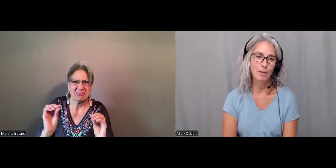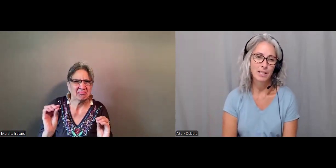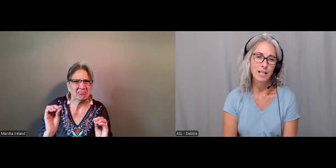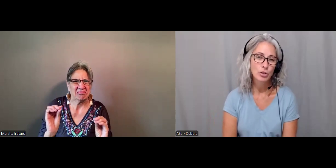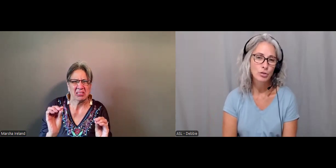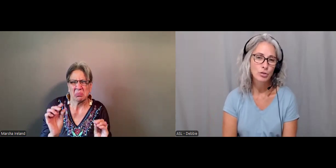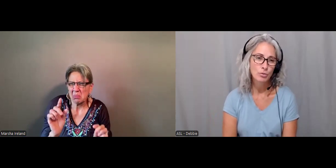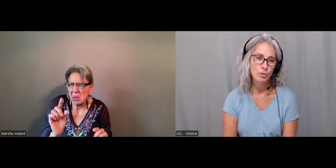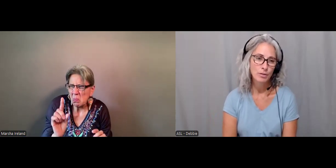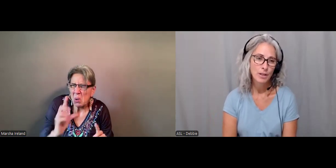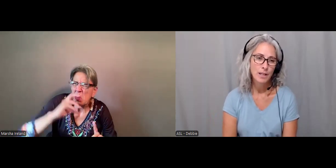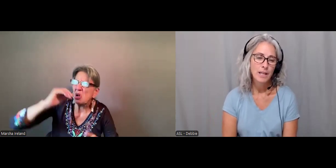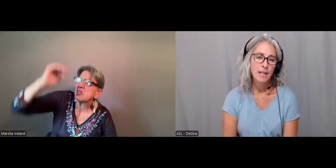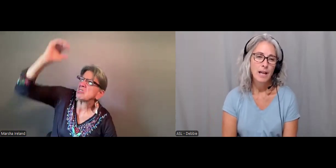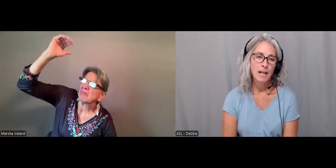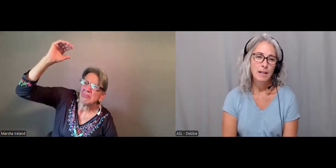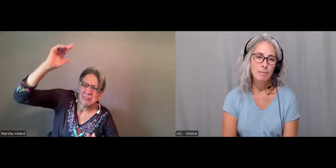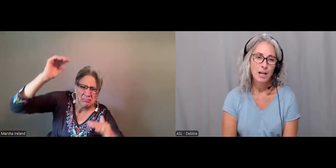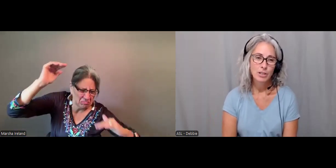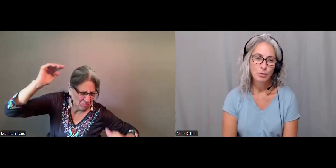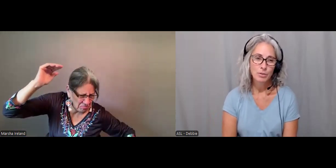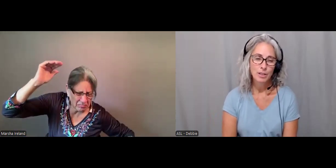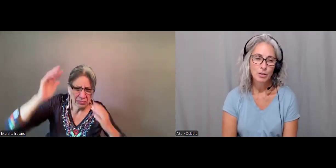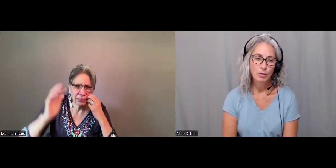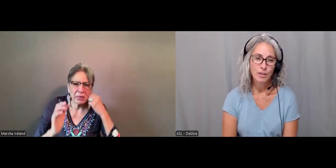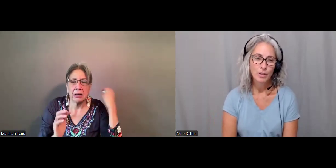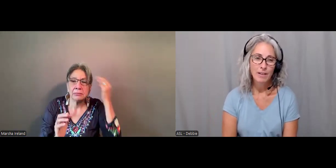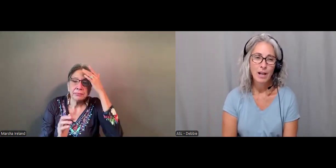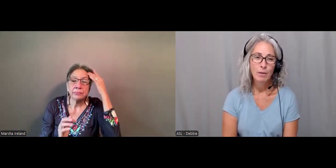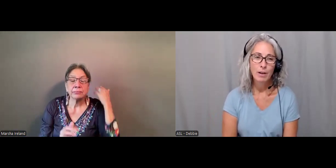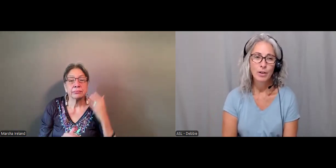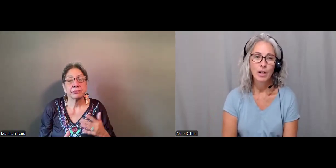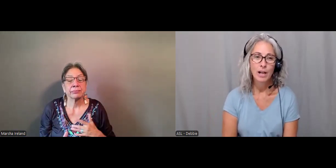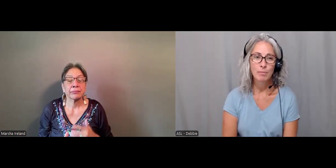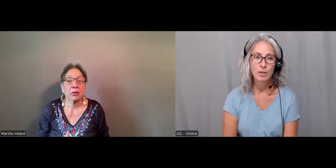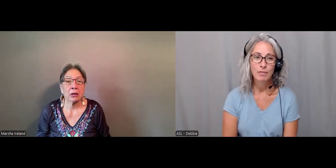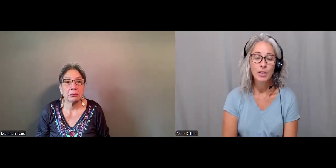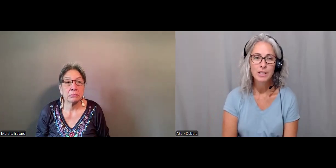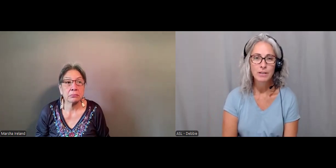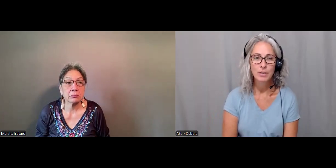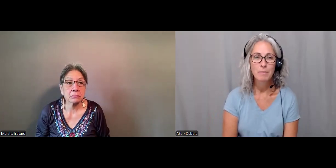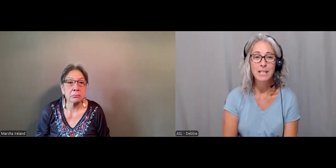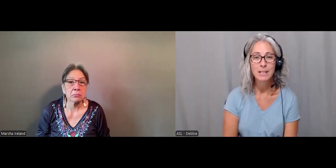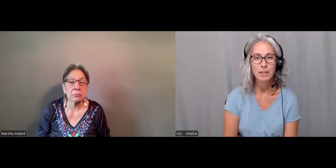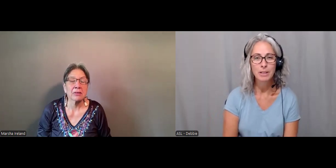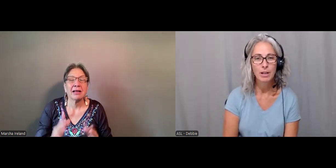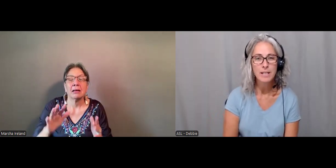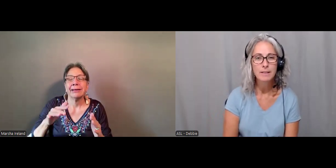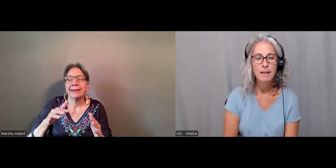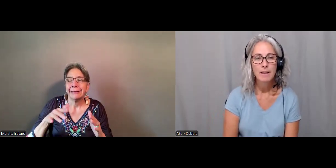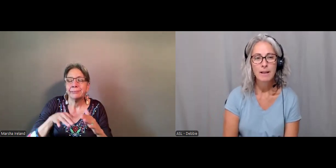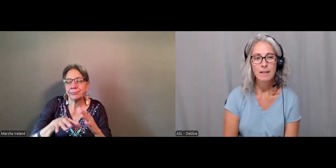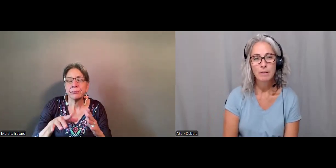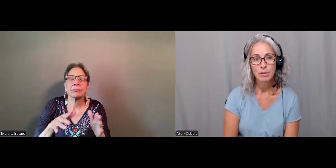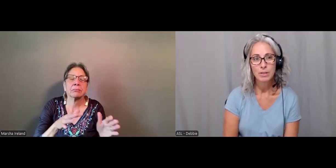a residential school. My school was the School for the Deaf. However, there are many